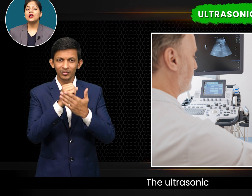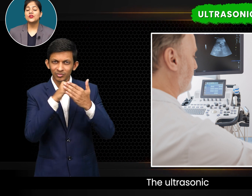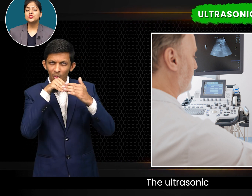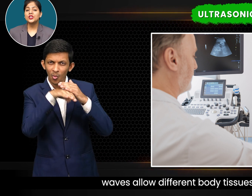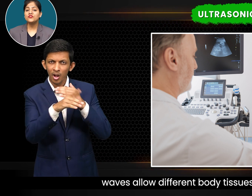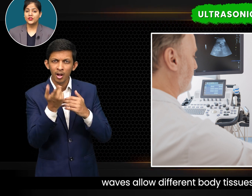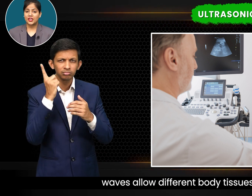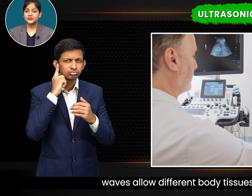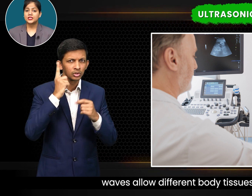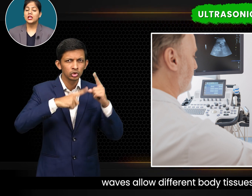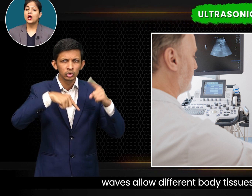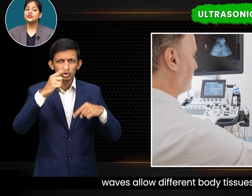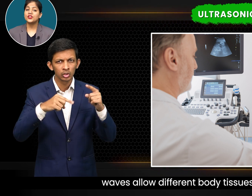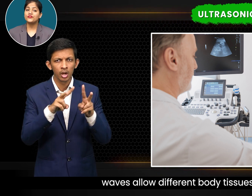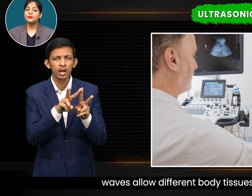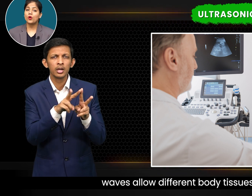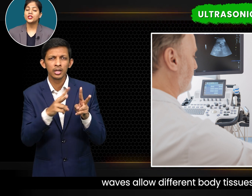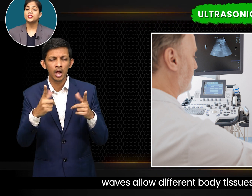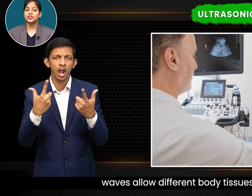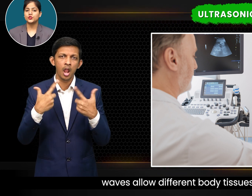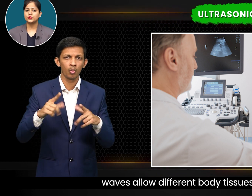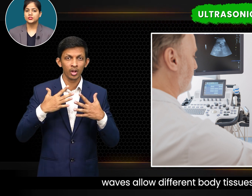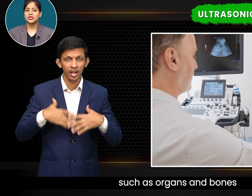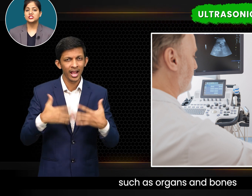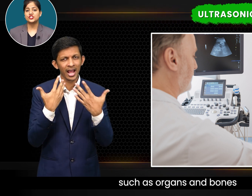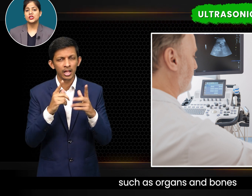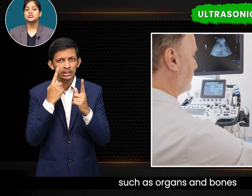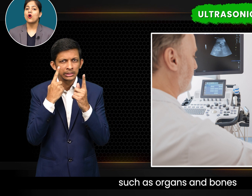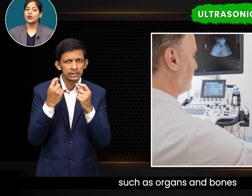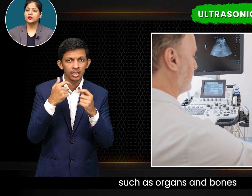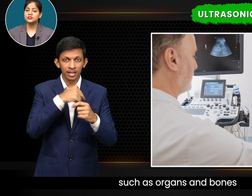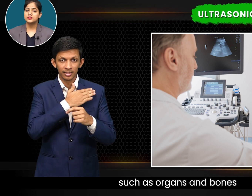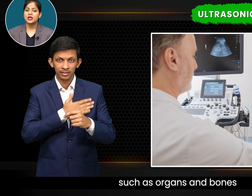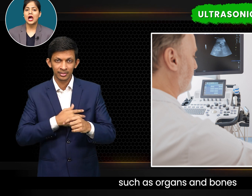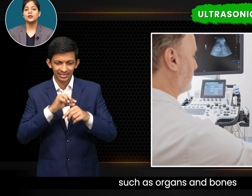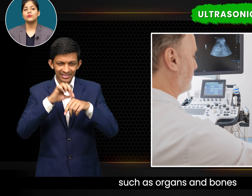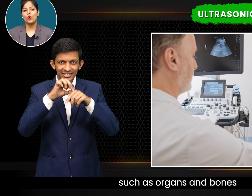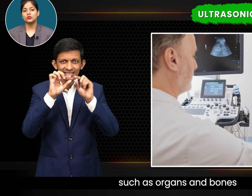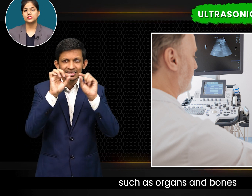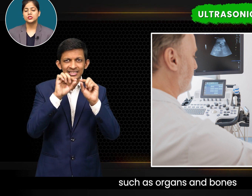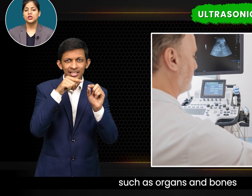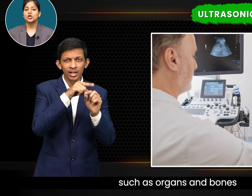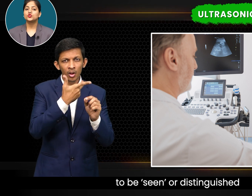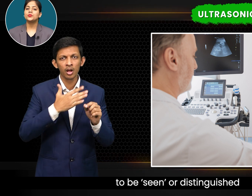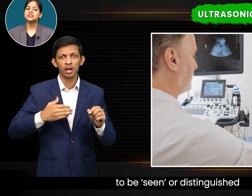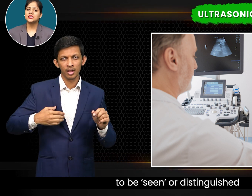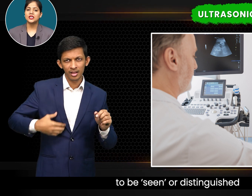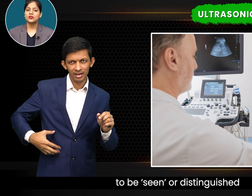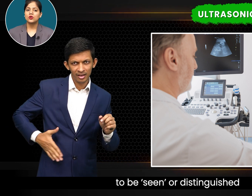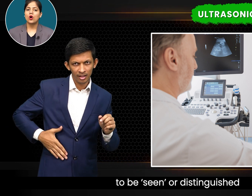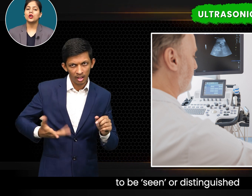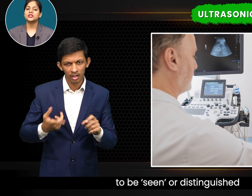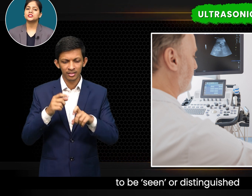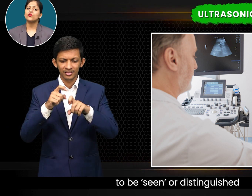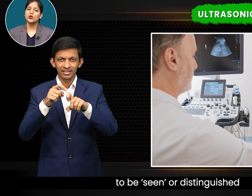The ultrasonic waves allow different body tissues such as organs and bones to be